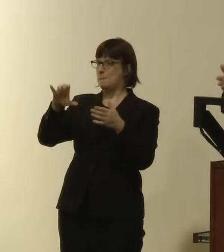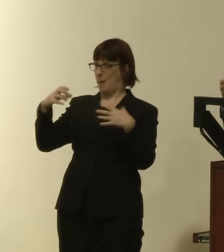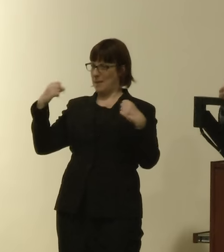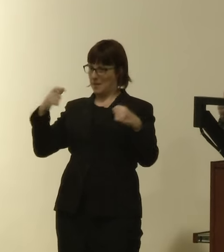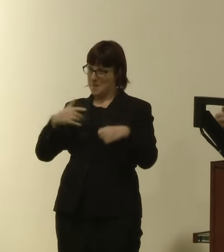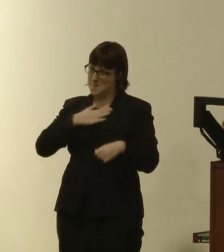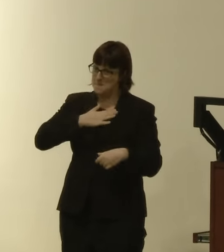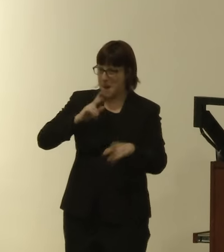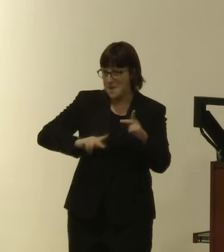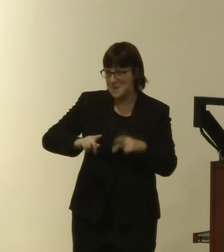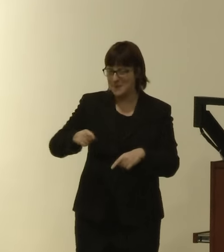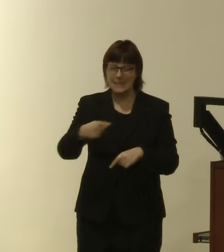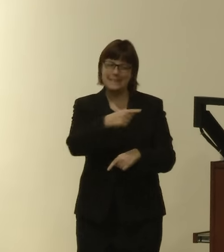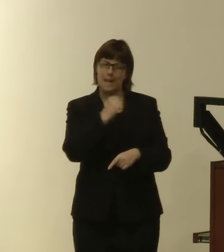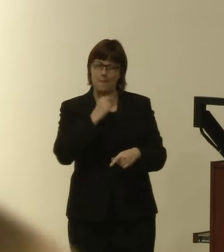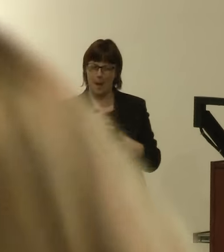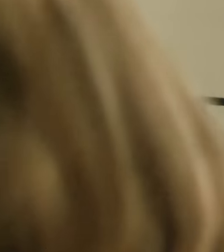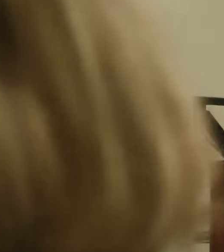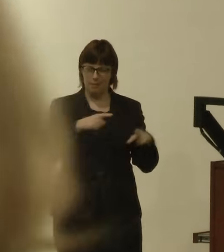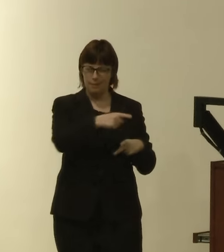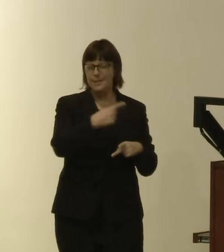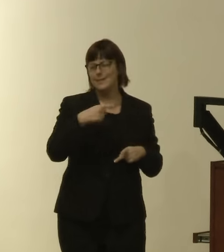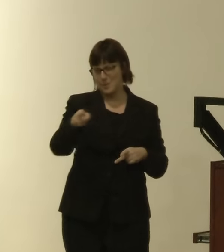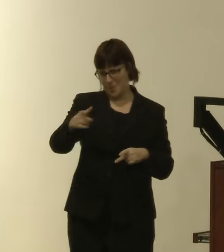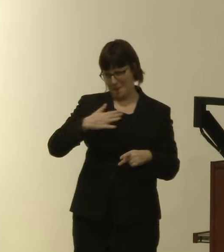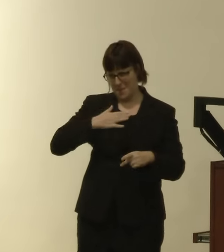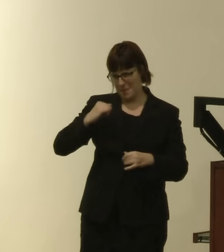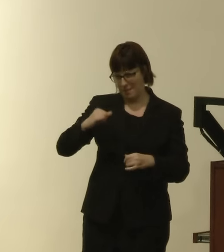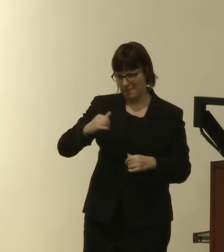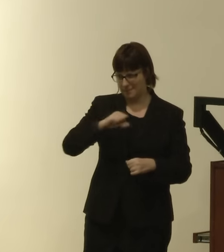My people. He's not my people. He won't. He says, yeah.